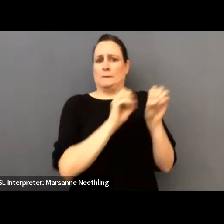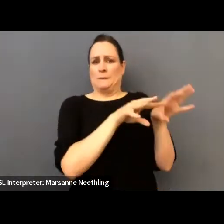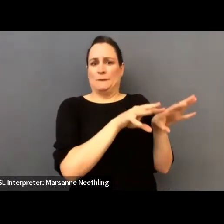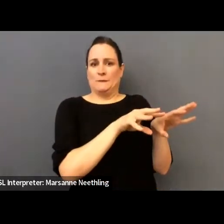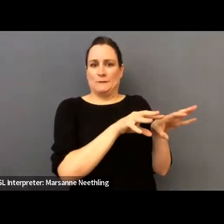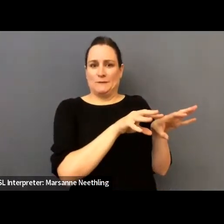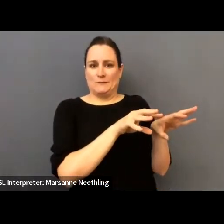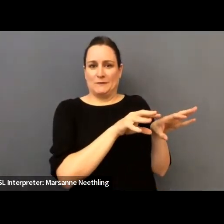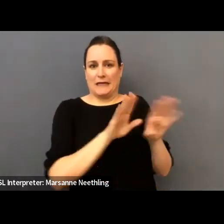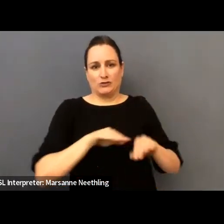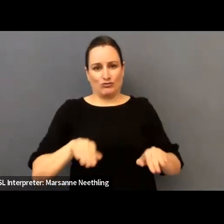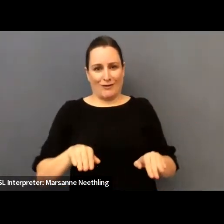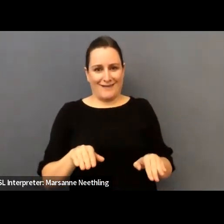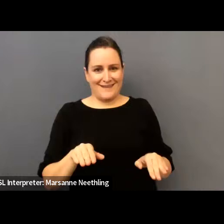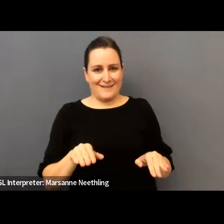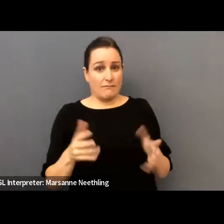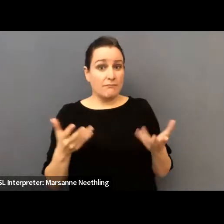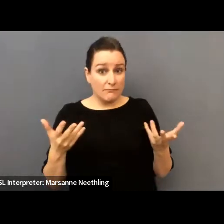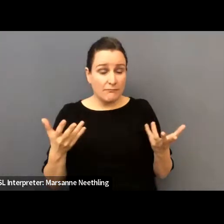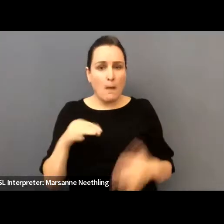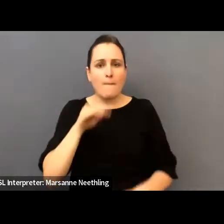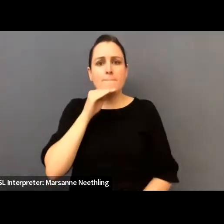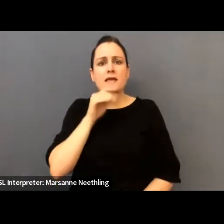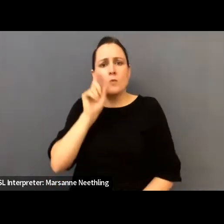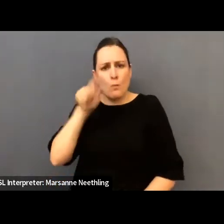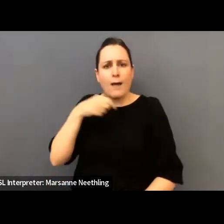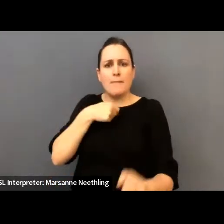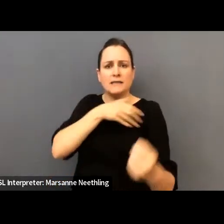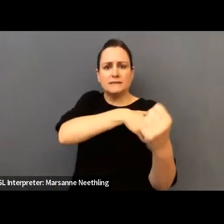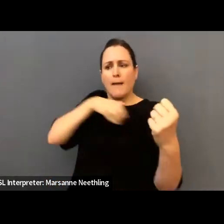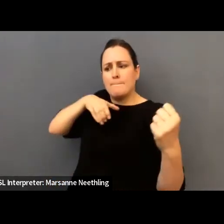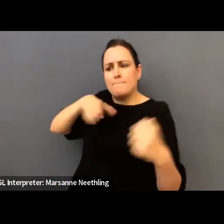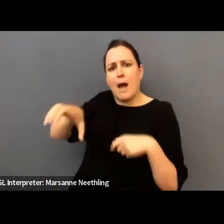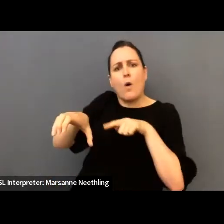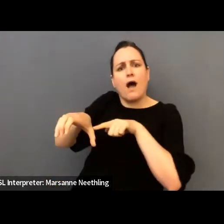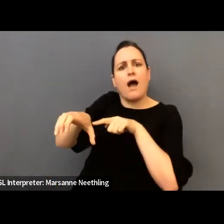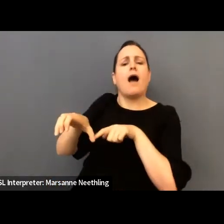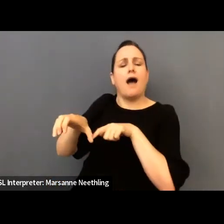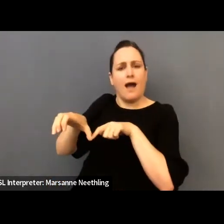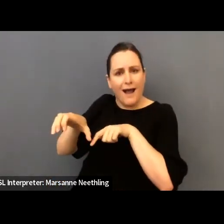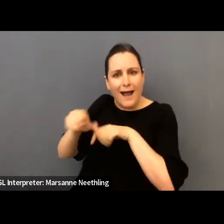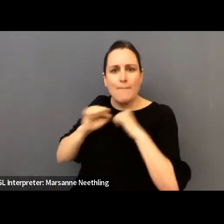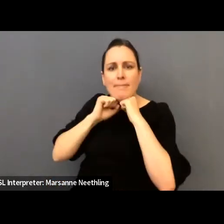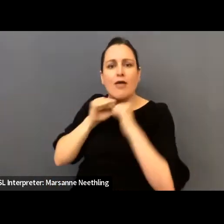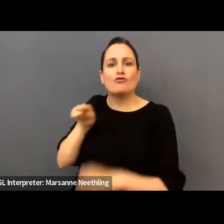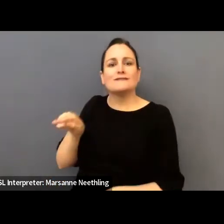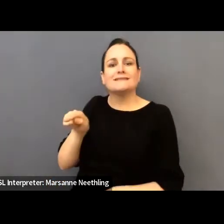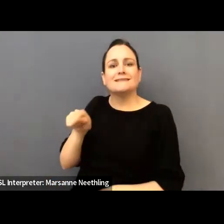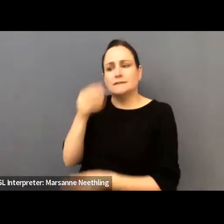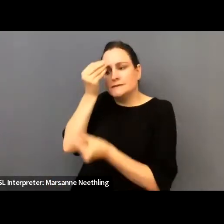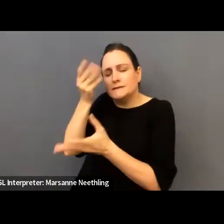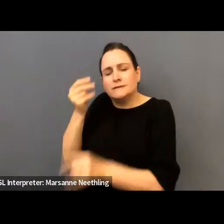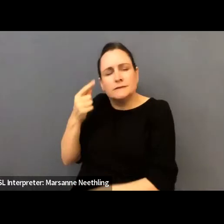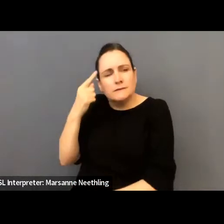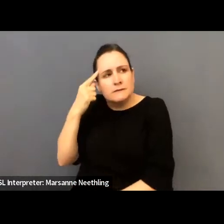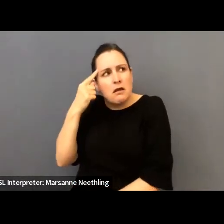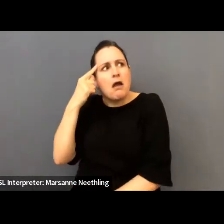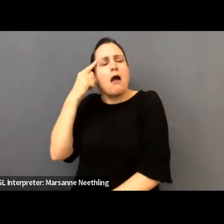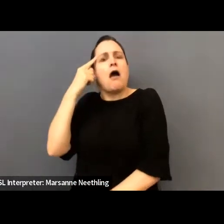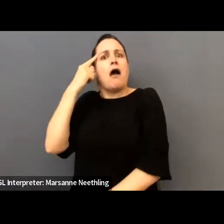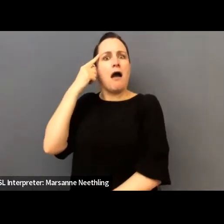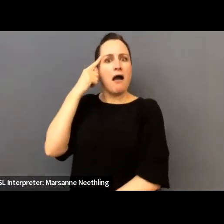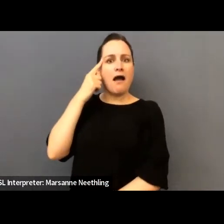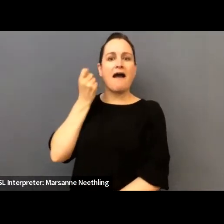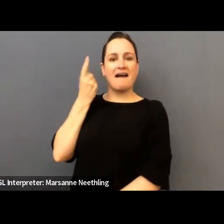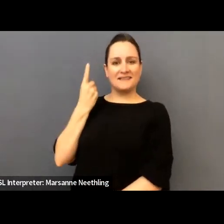of empowering the parents? So I have those questions. It may not be the panelists who can